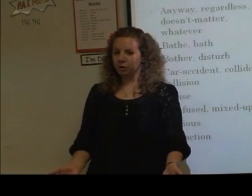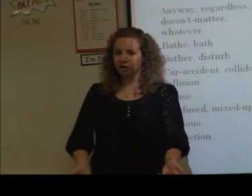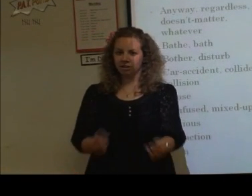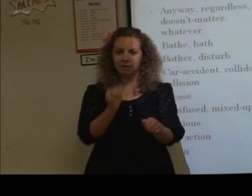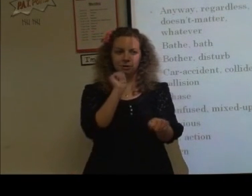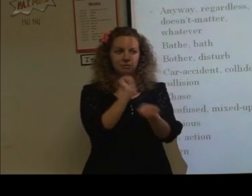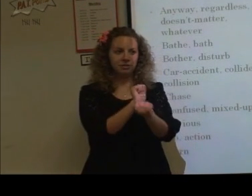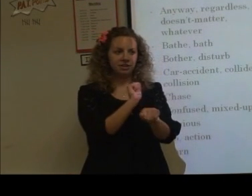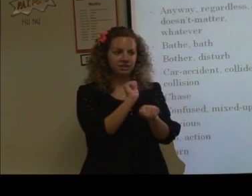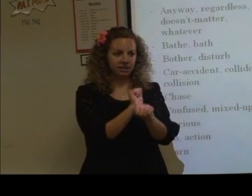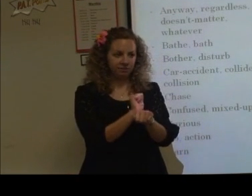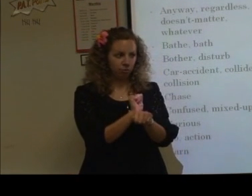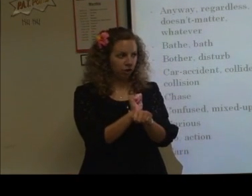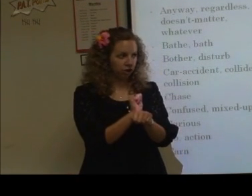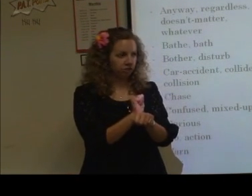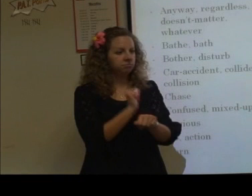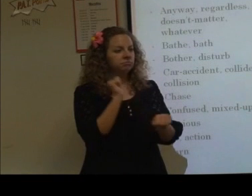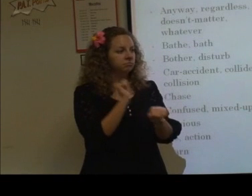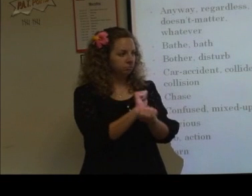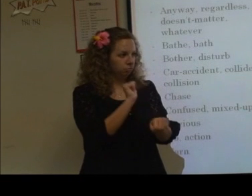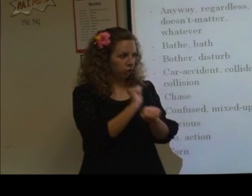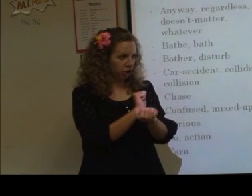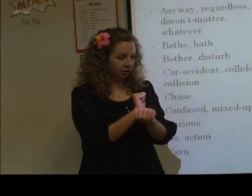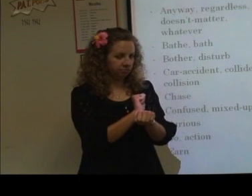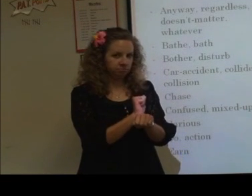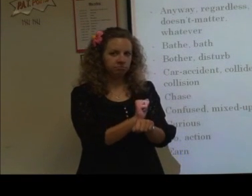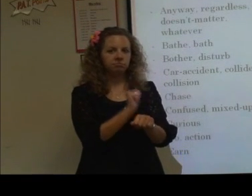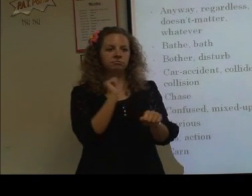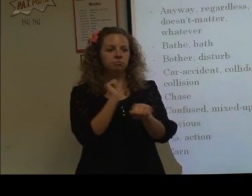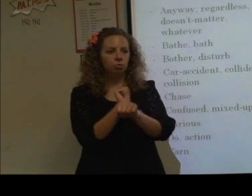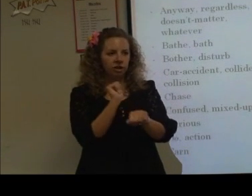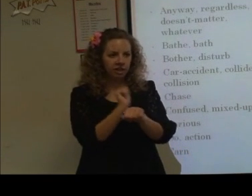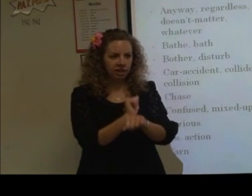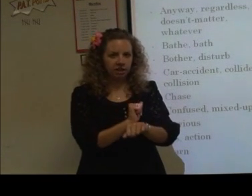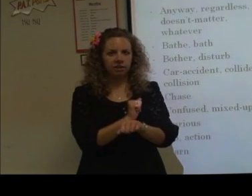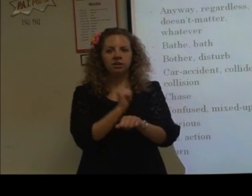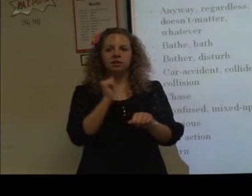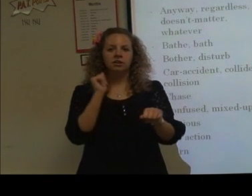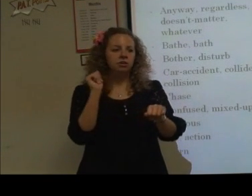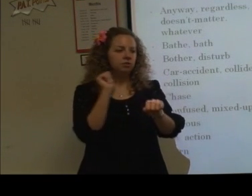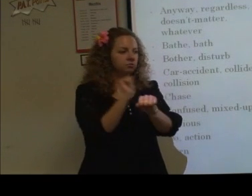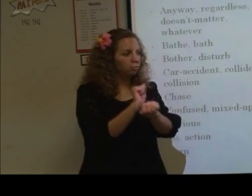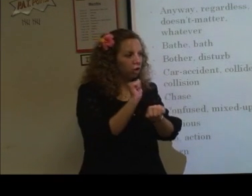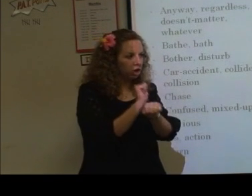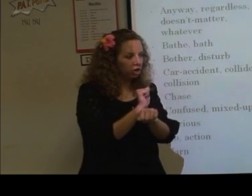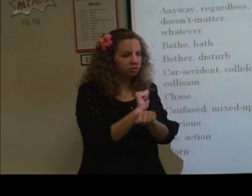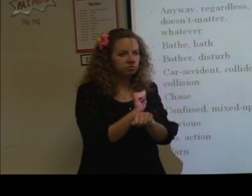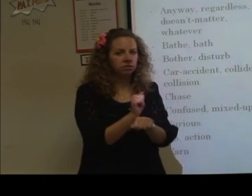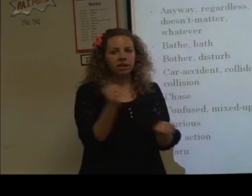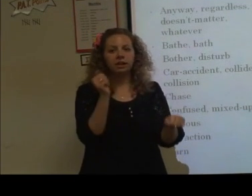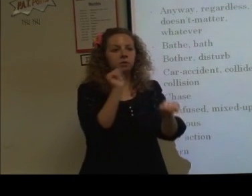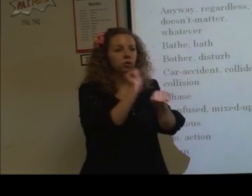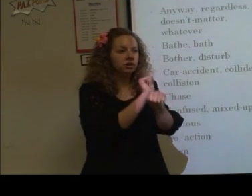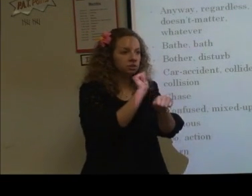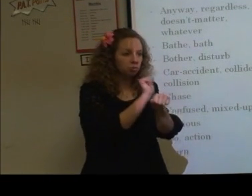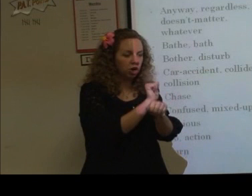work or labor, you sign the sign for work. Work. Working, work. Like I'm going to